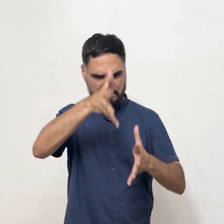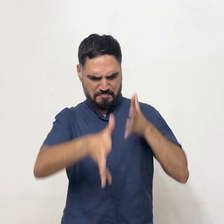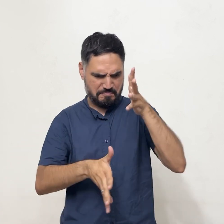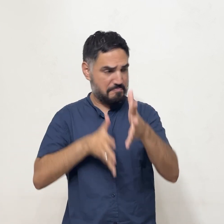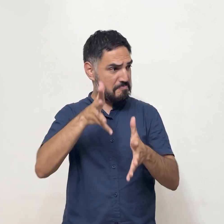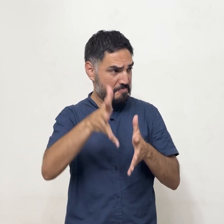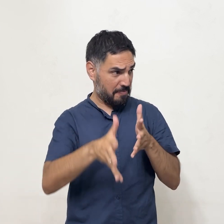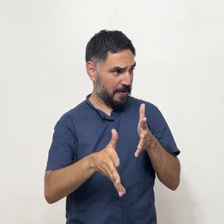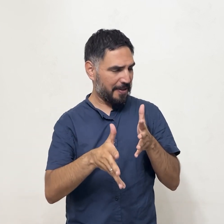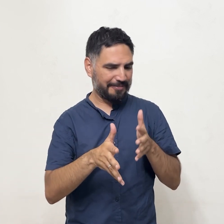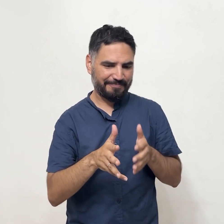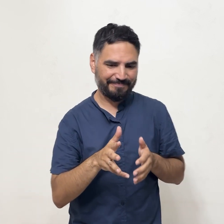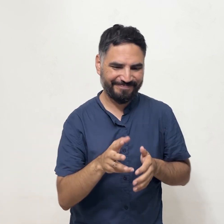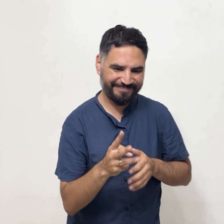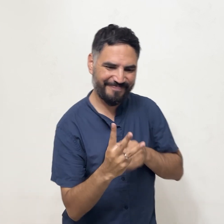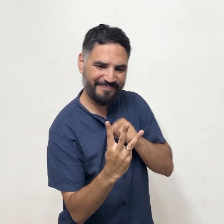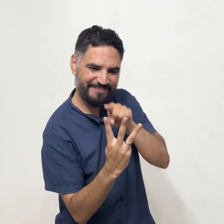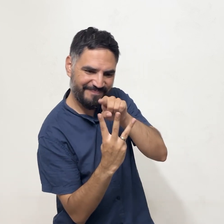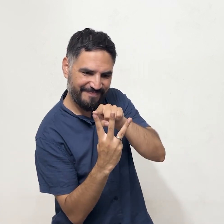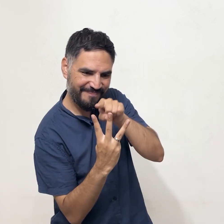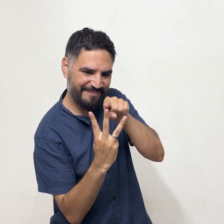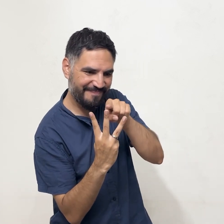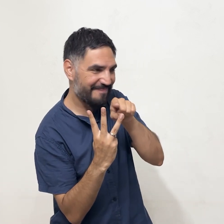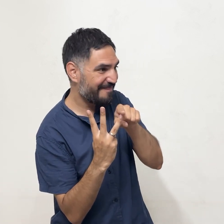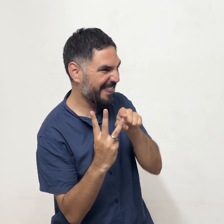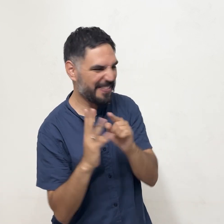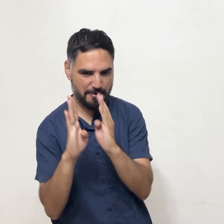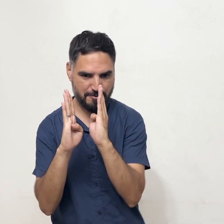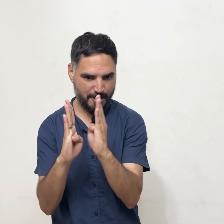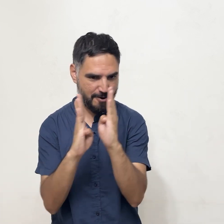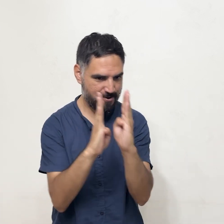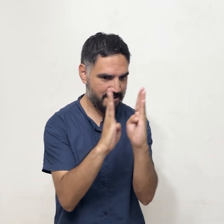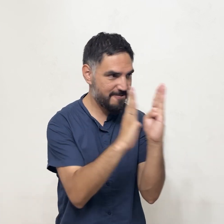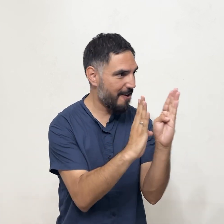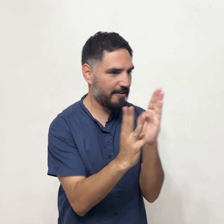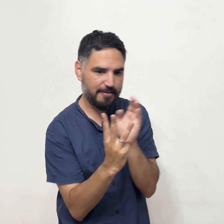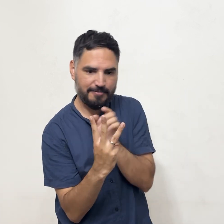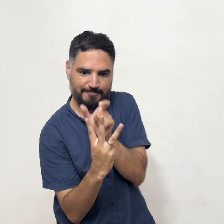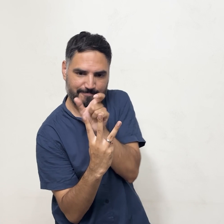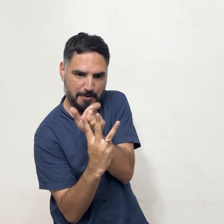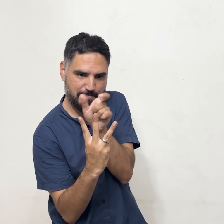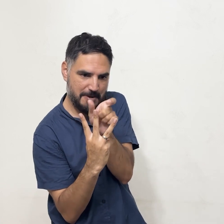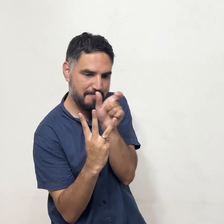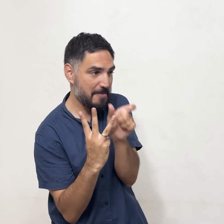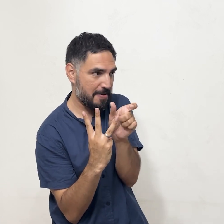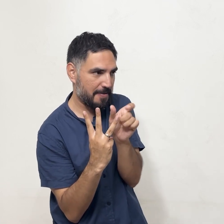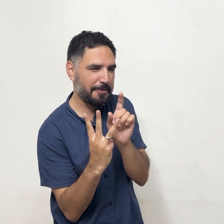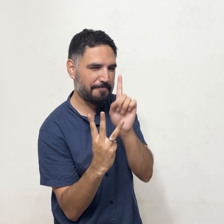The way I organize and structure ideas is based on three main elements: